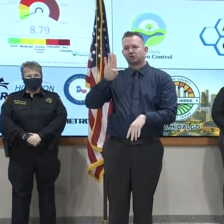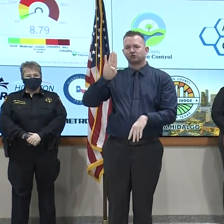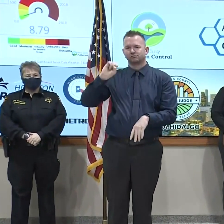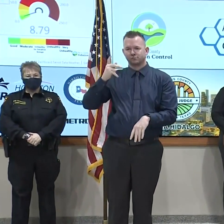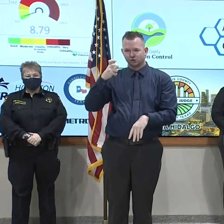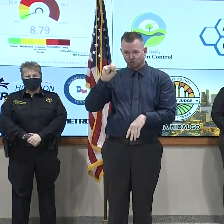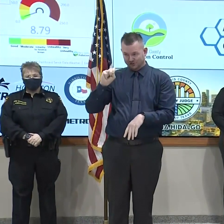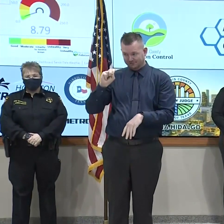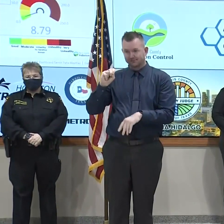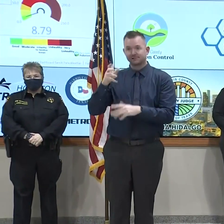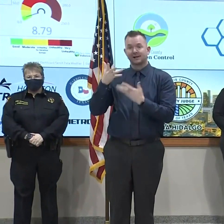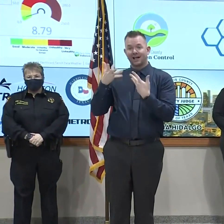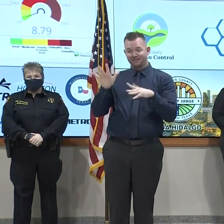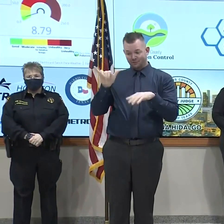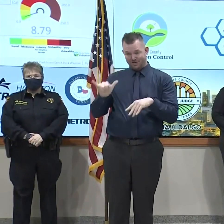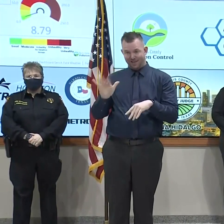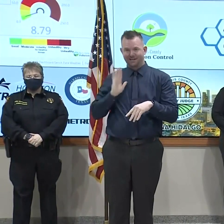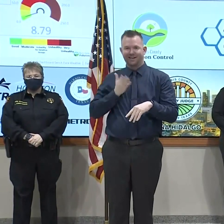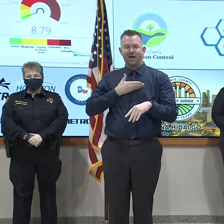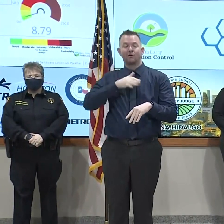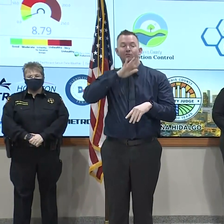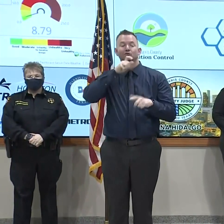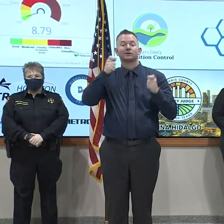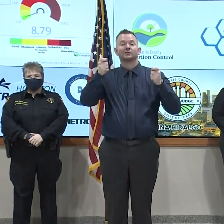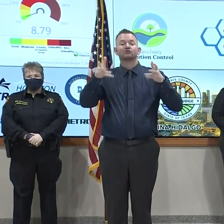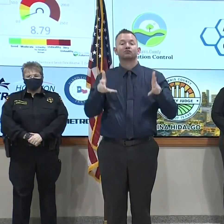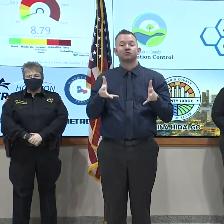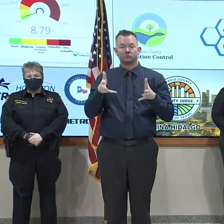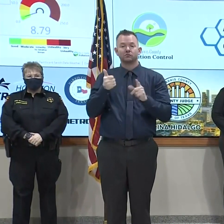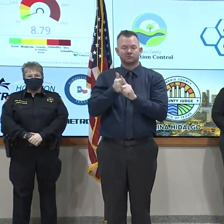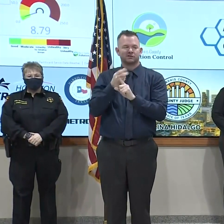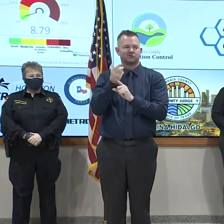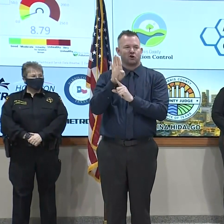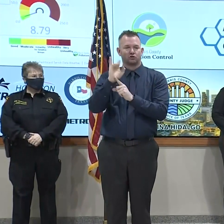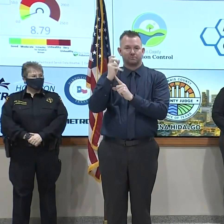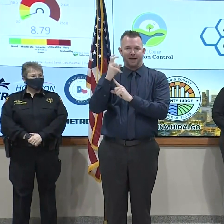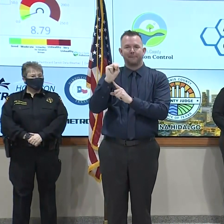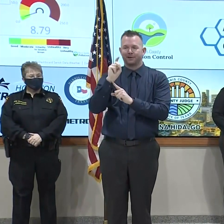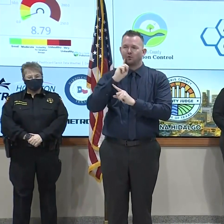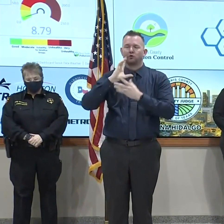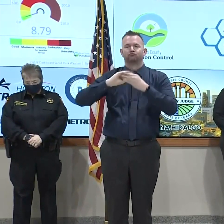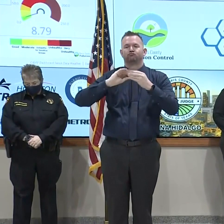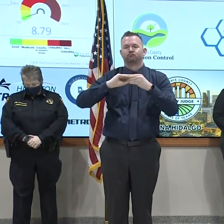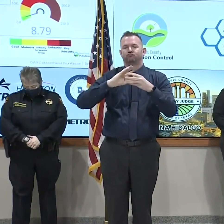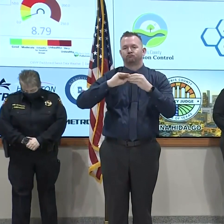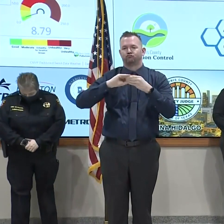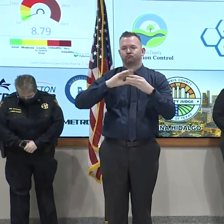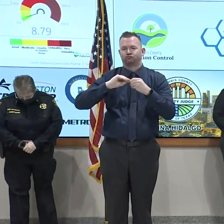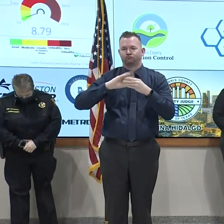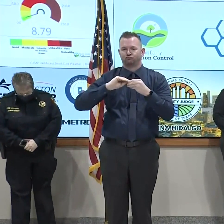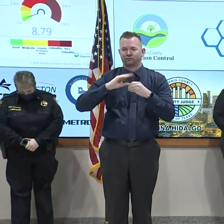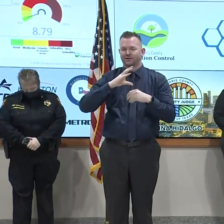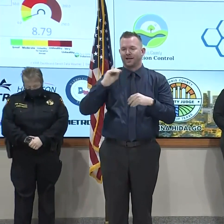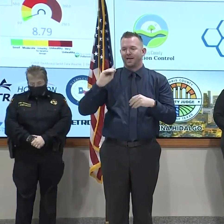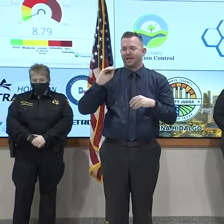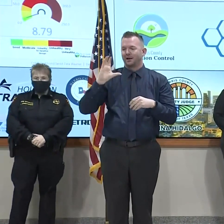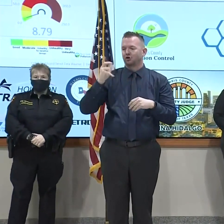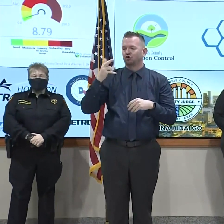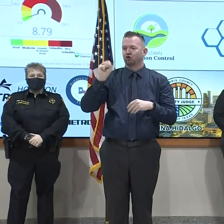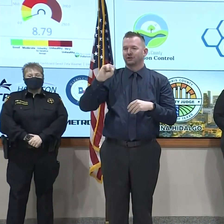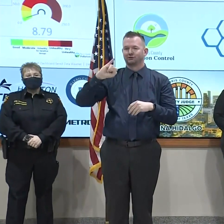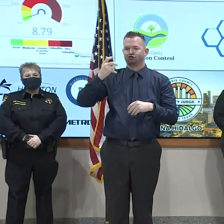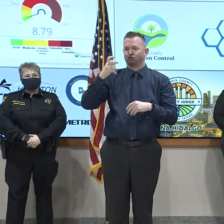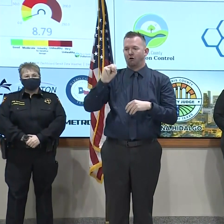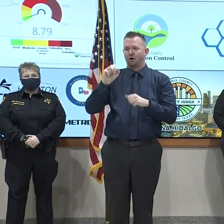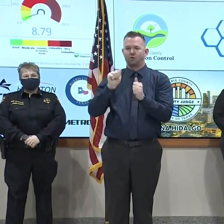Babin, our Director of Pollution Control Department. Chris John will send a video from the American Chemistry Council, and then we'll hear from Chief